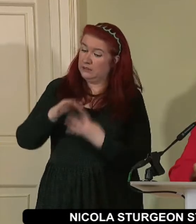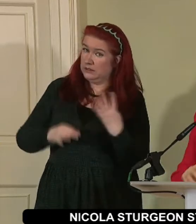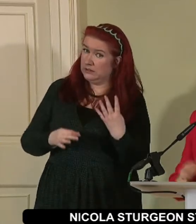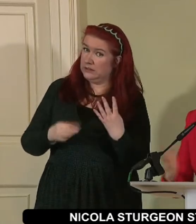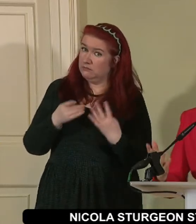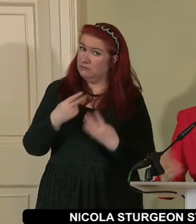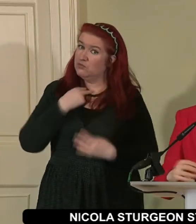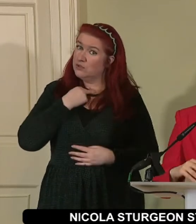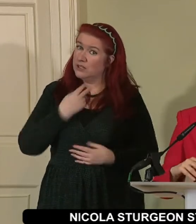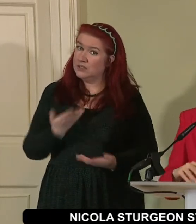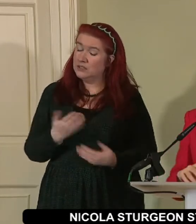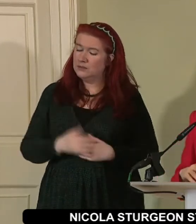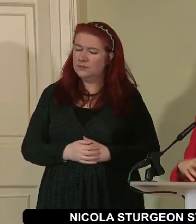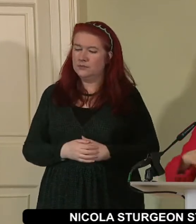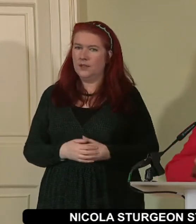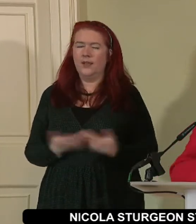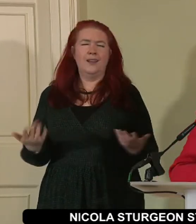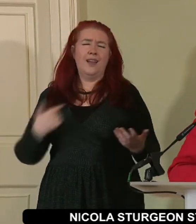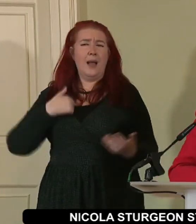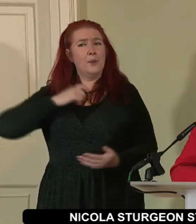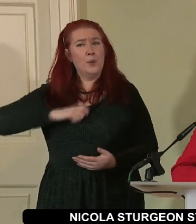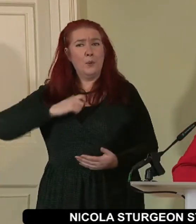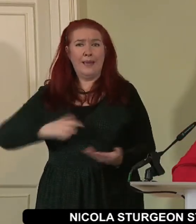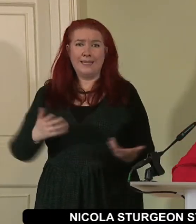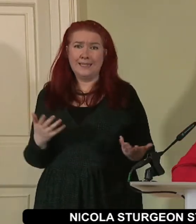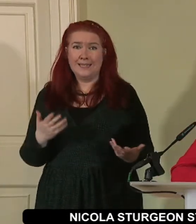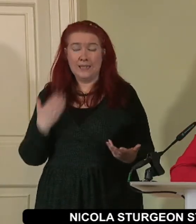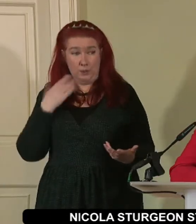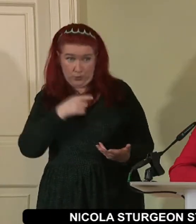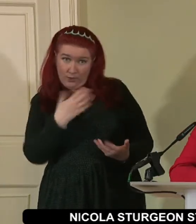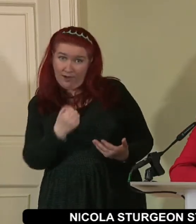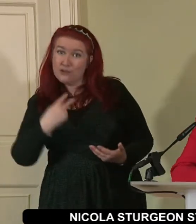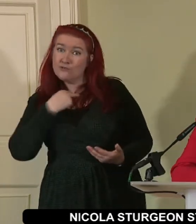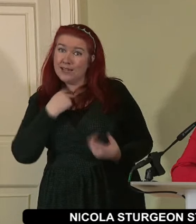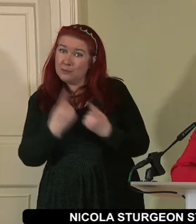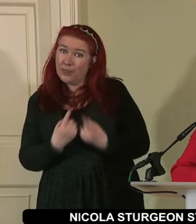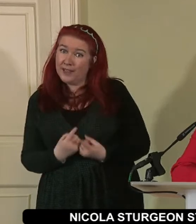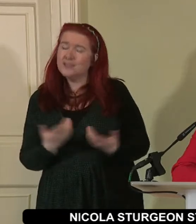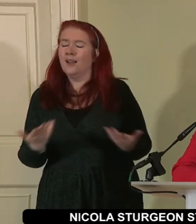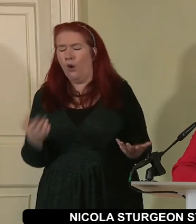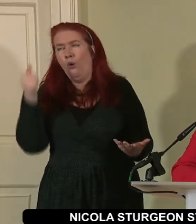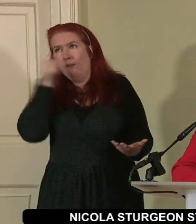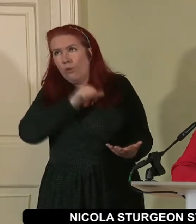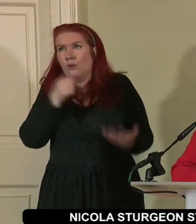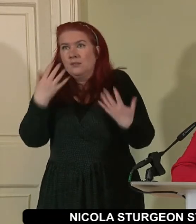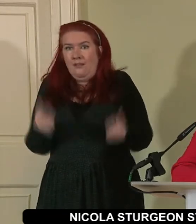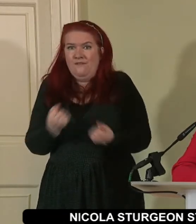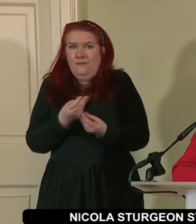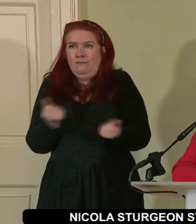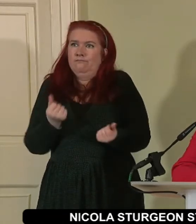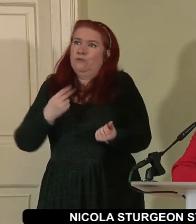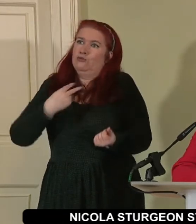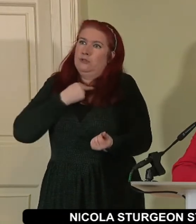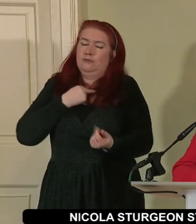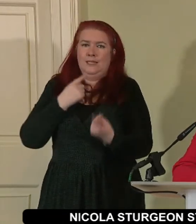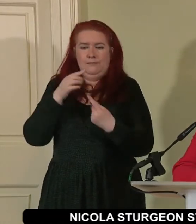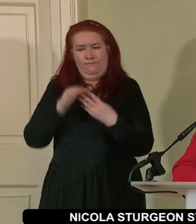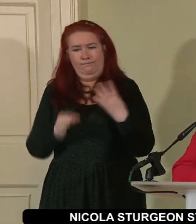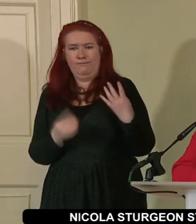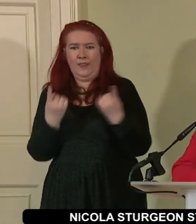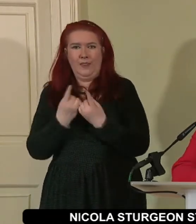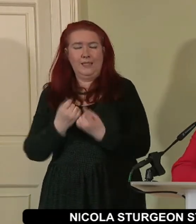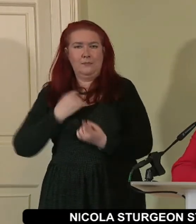issues? Oh, again, James, I'm a human being. I don't know if you've got regrets about things in your life. Of course, I've got regrets about all sorts of things in my life. And as